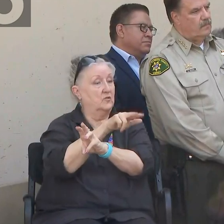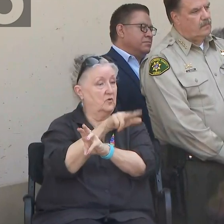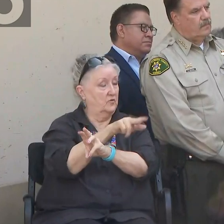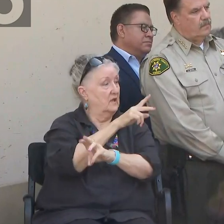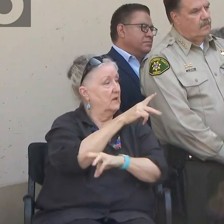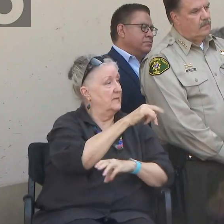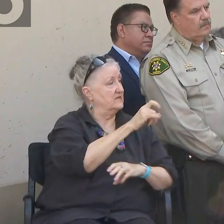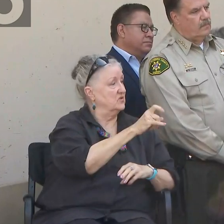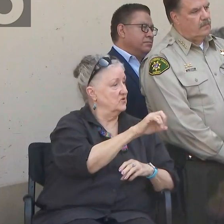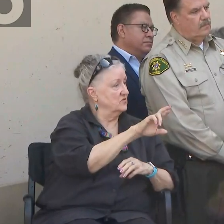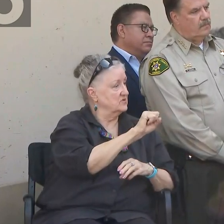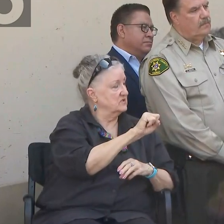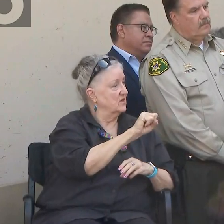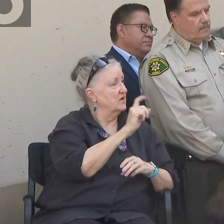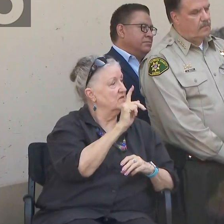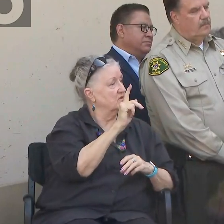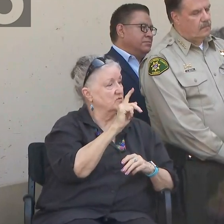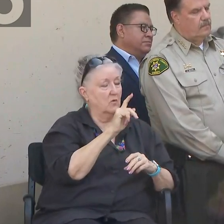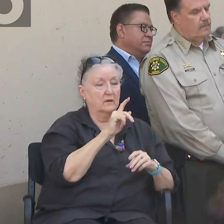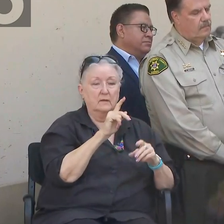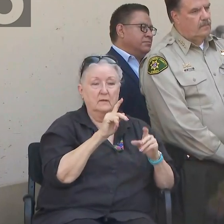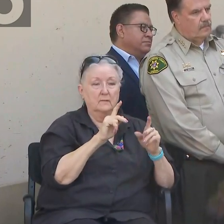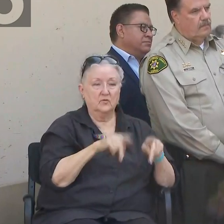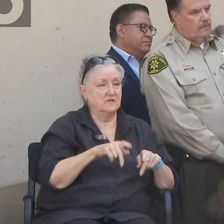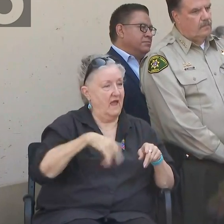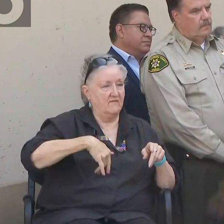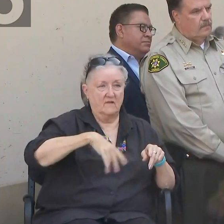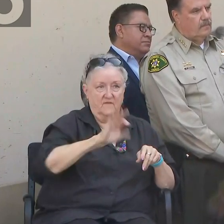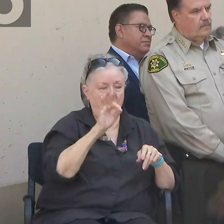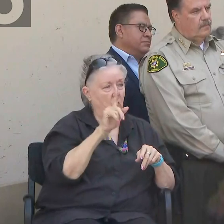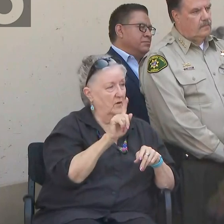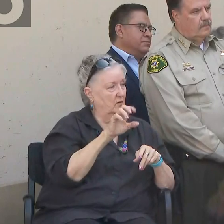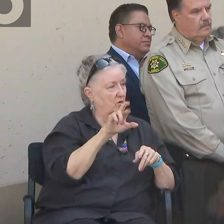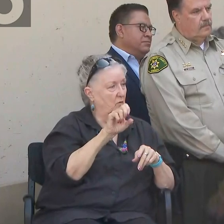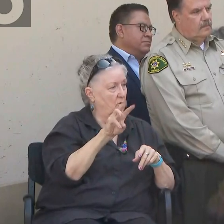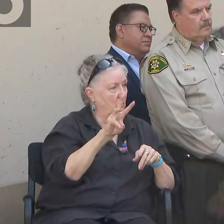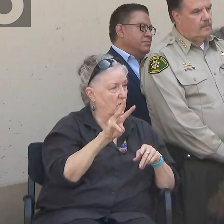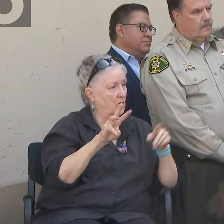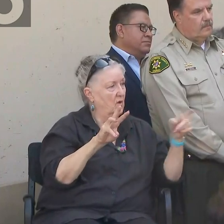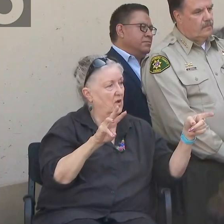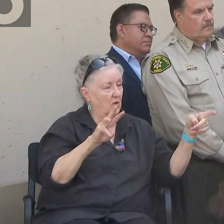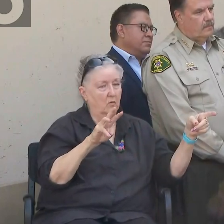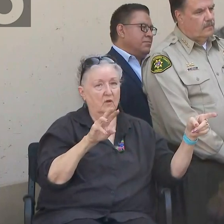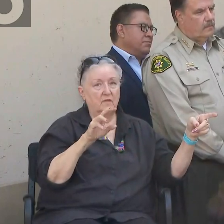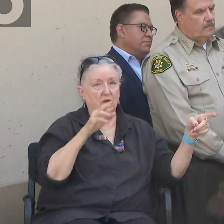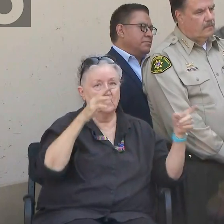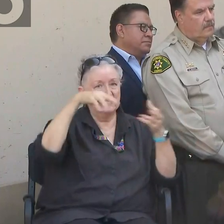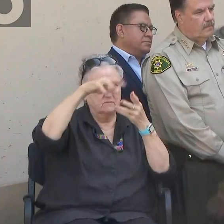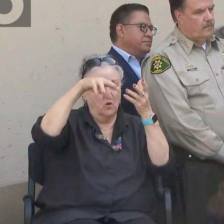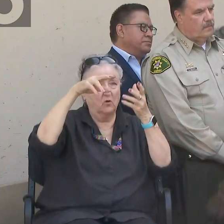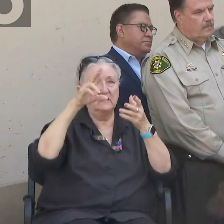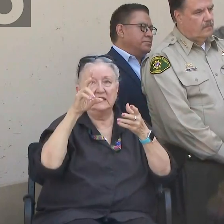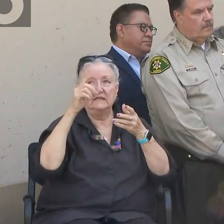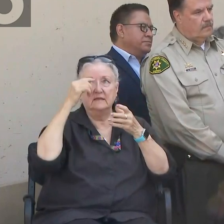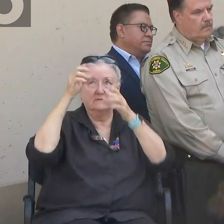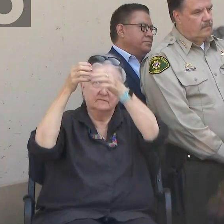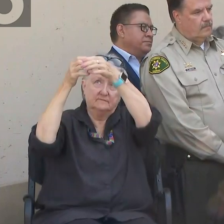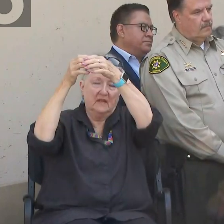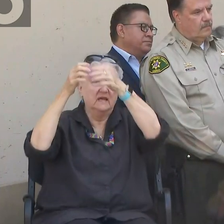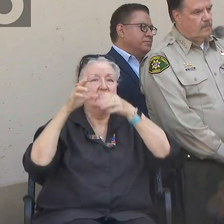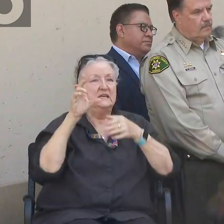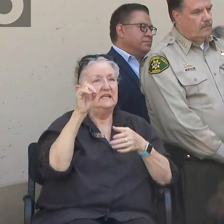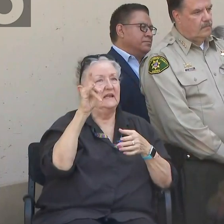passengers. That is unaccounted for. That is correct. Yes, there were.